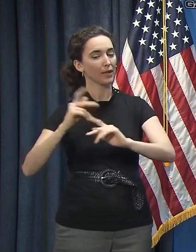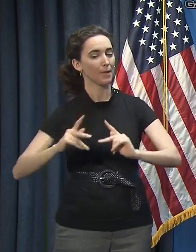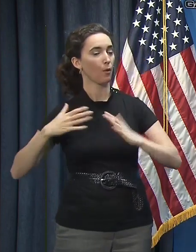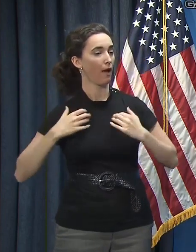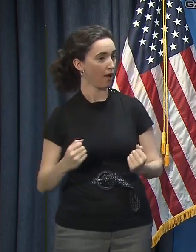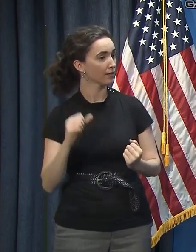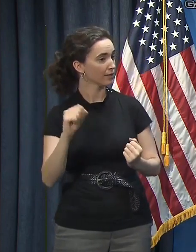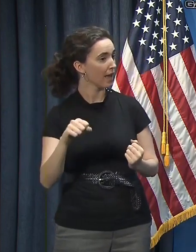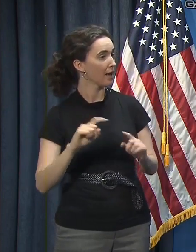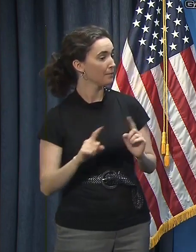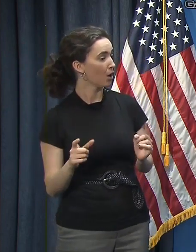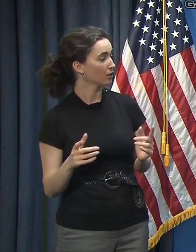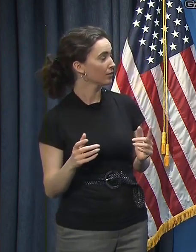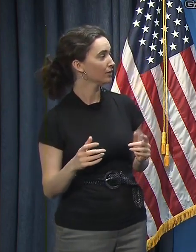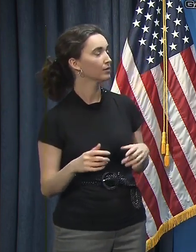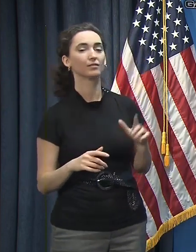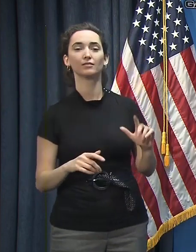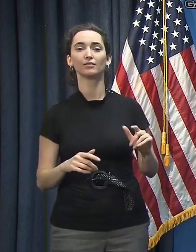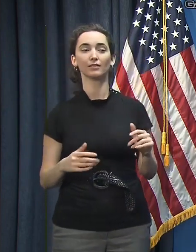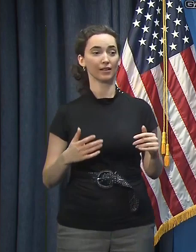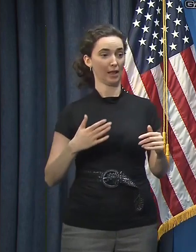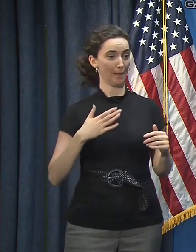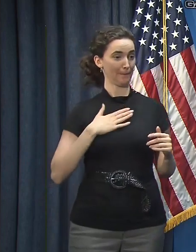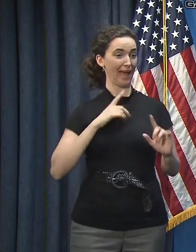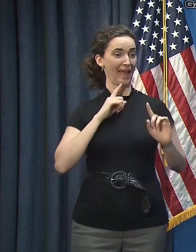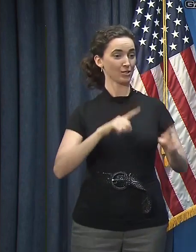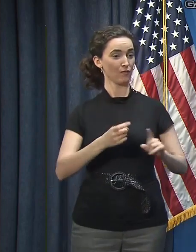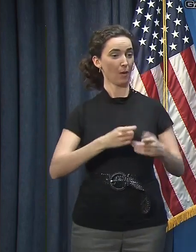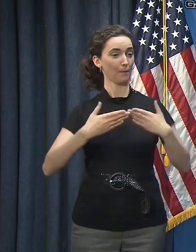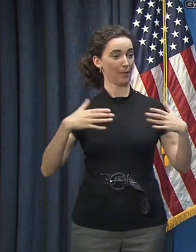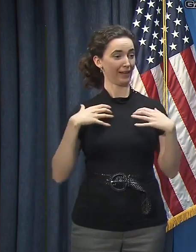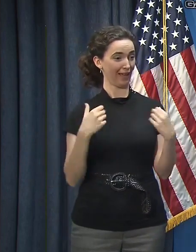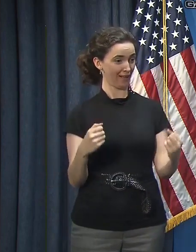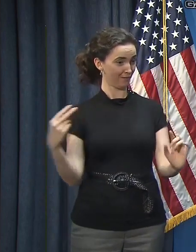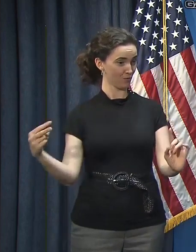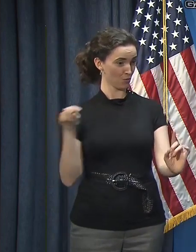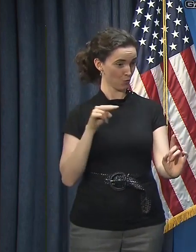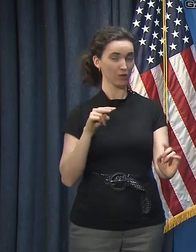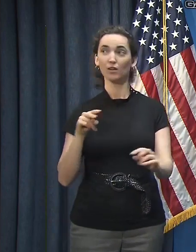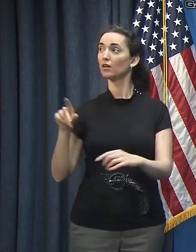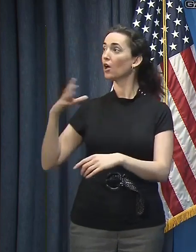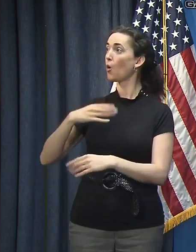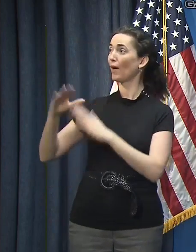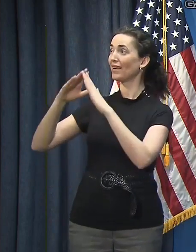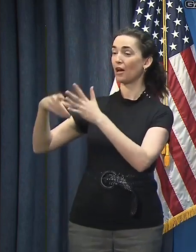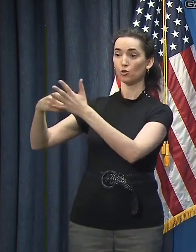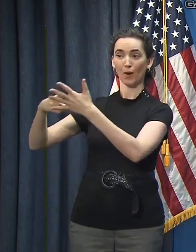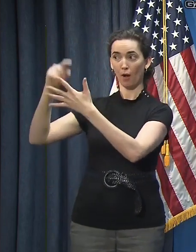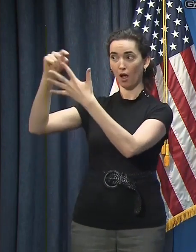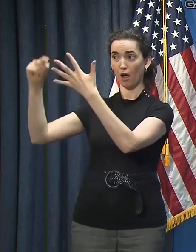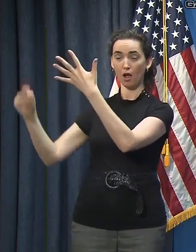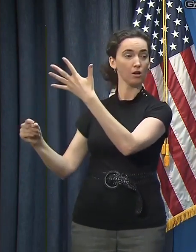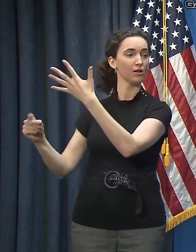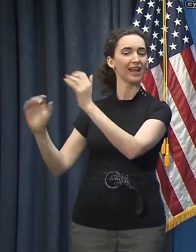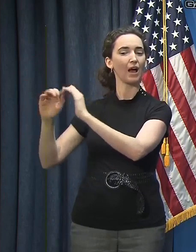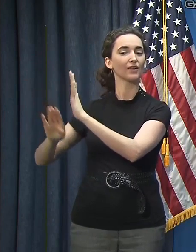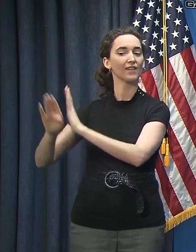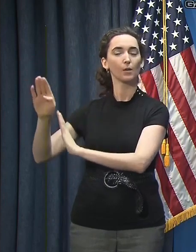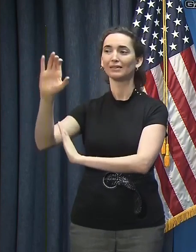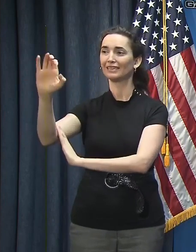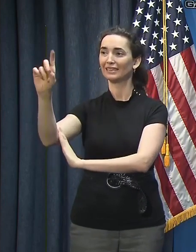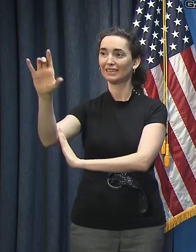but... Well, I'll give you my public health answer, which is, you know, I think that the criteria that the White House put out were developed with the CDC